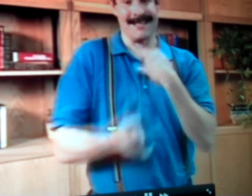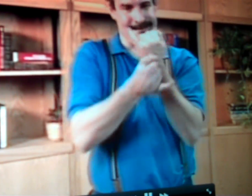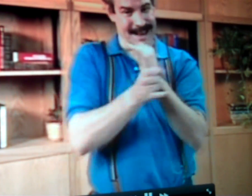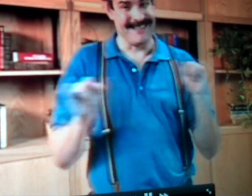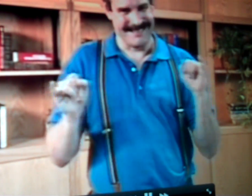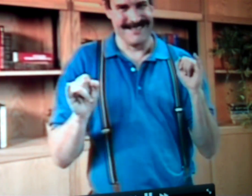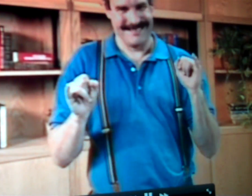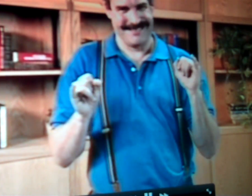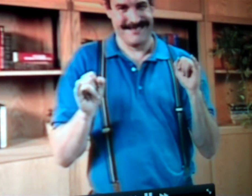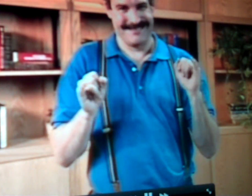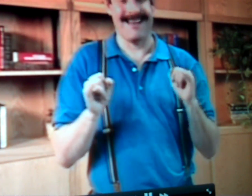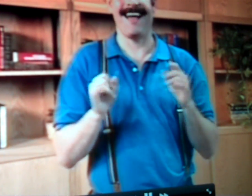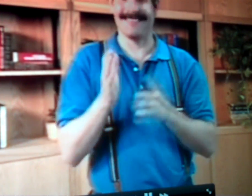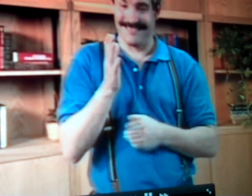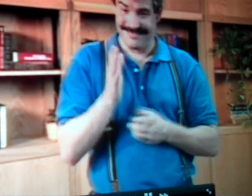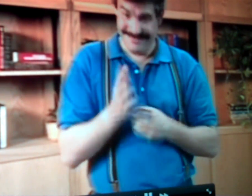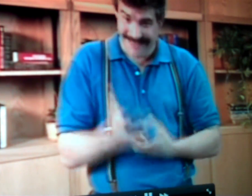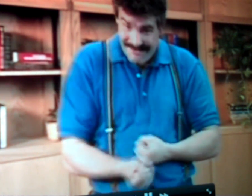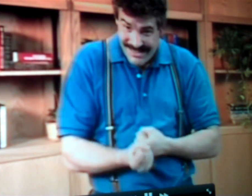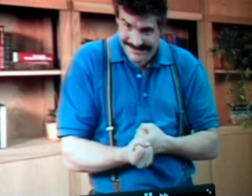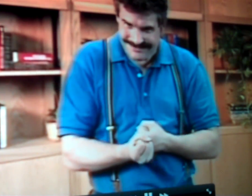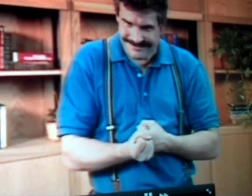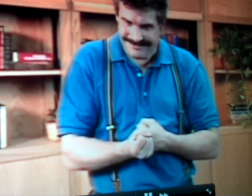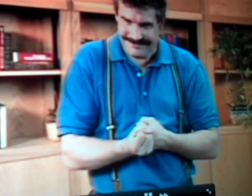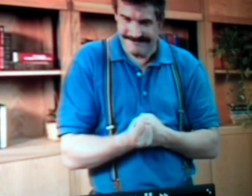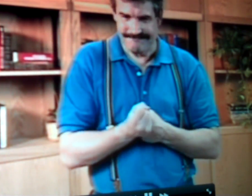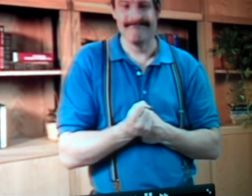And that gave me more confidence in myself, and I felt more